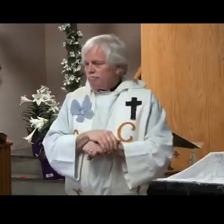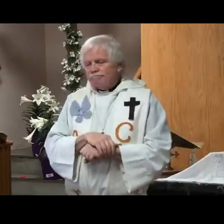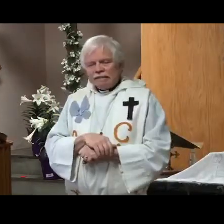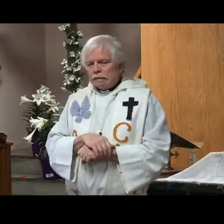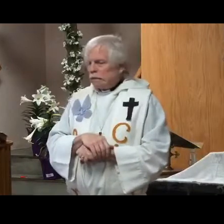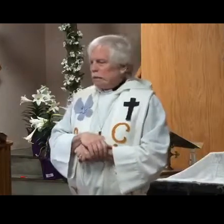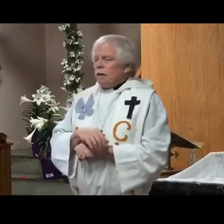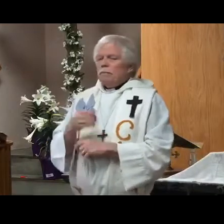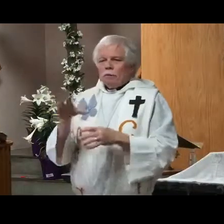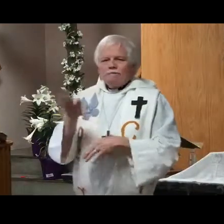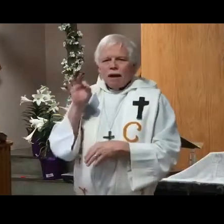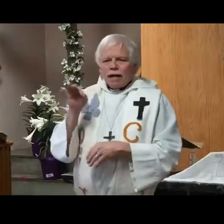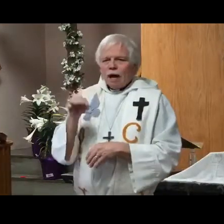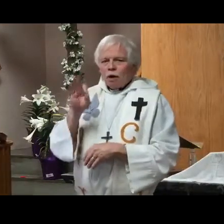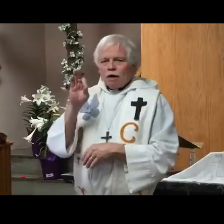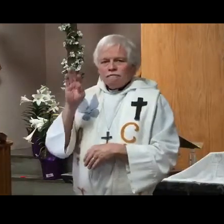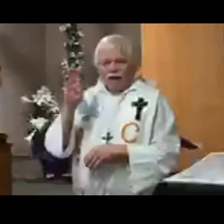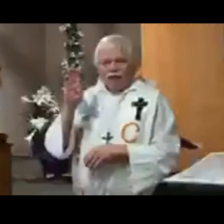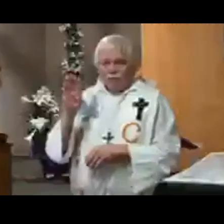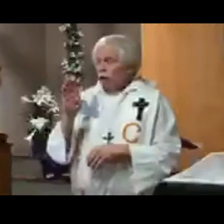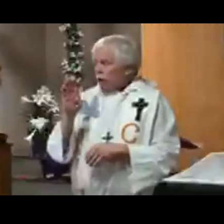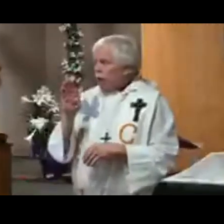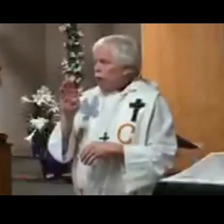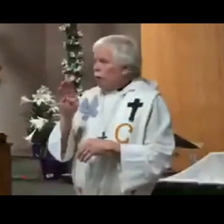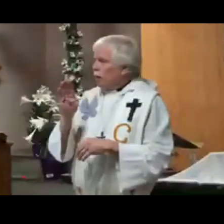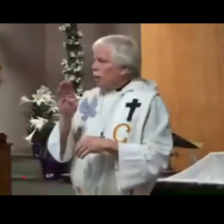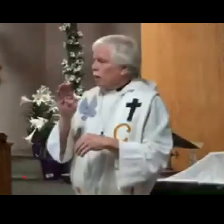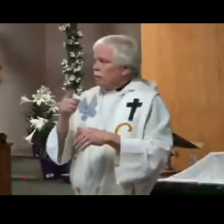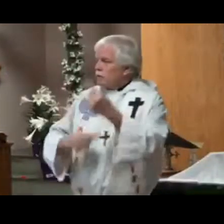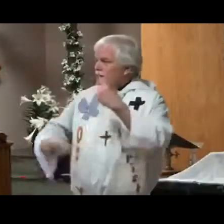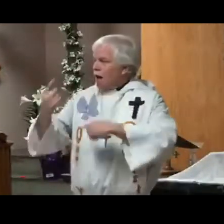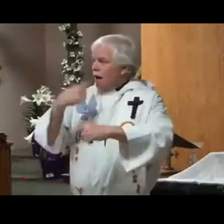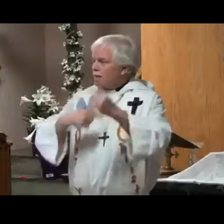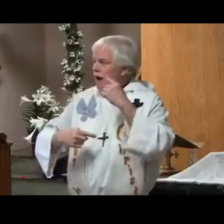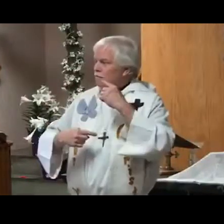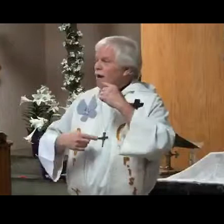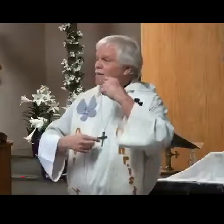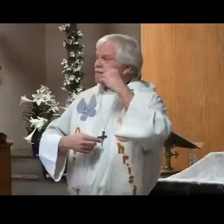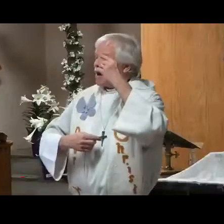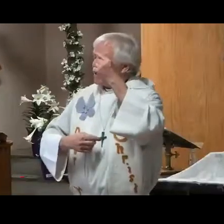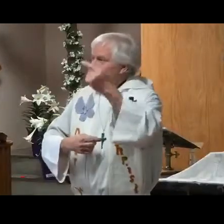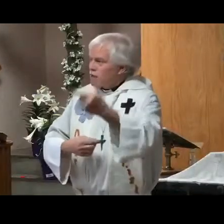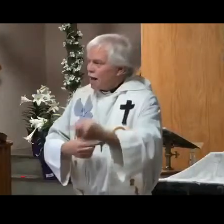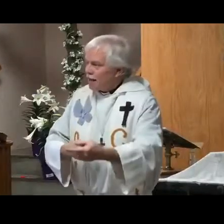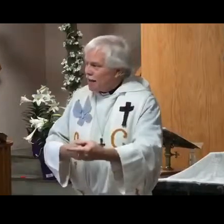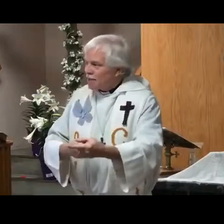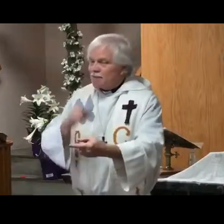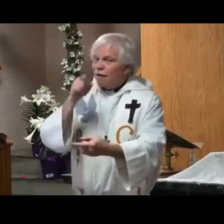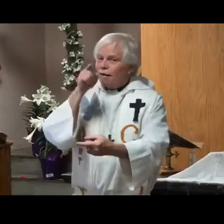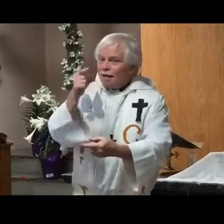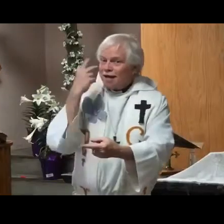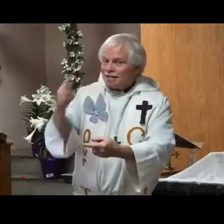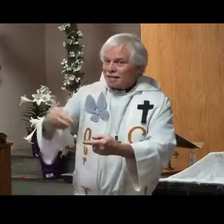focus. But we found out on Facebook, the signs out, as a sign comes like